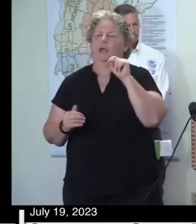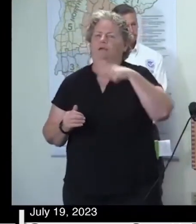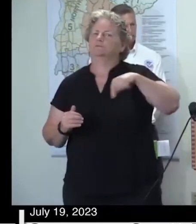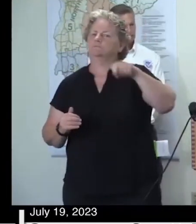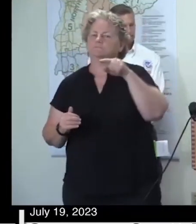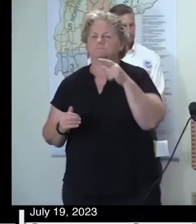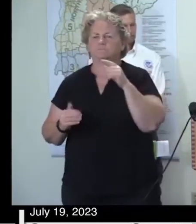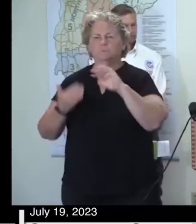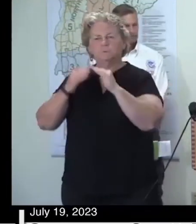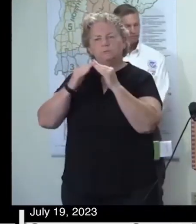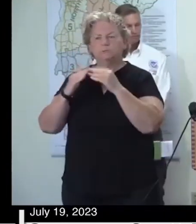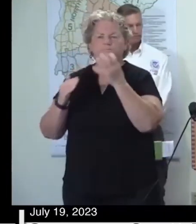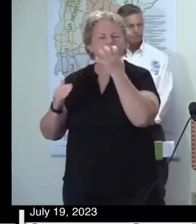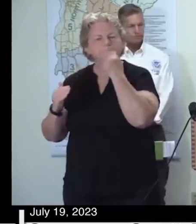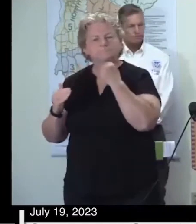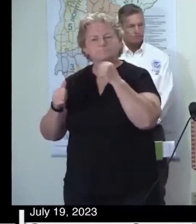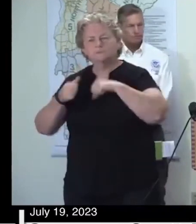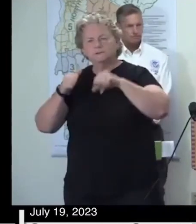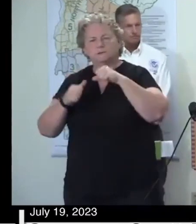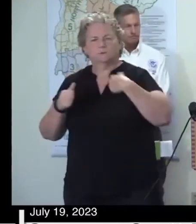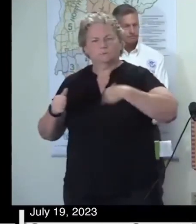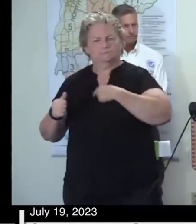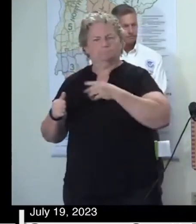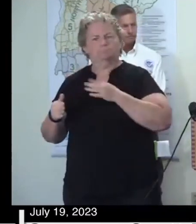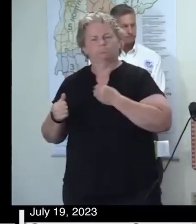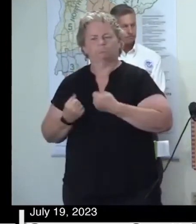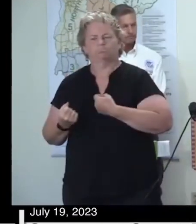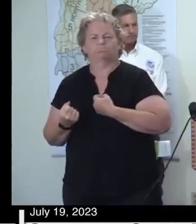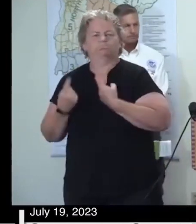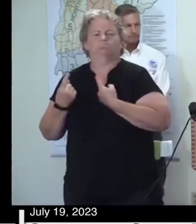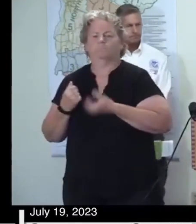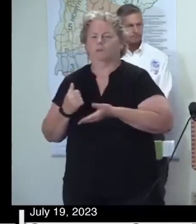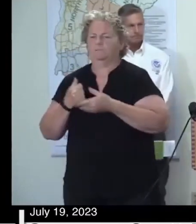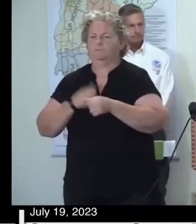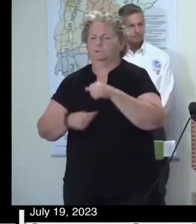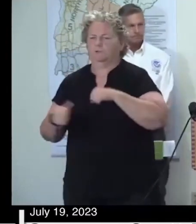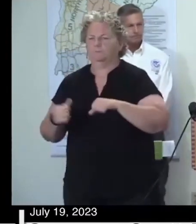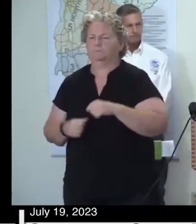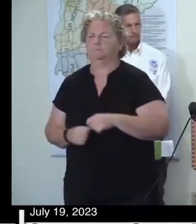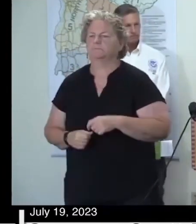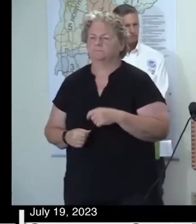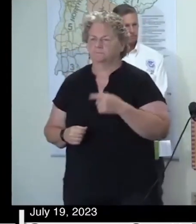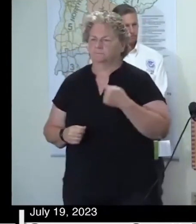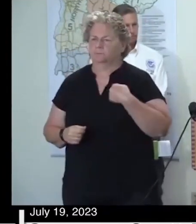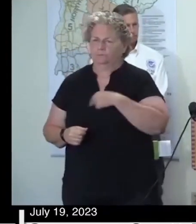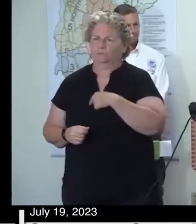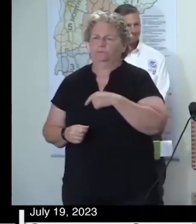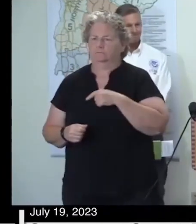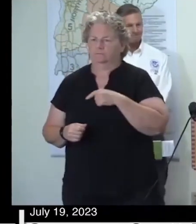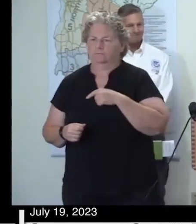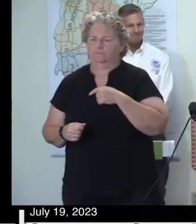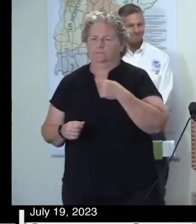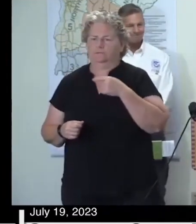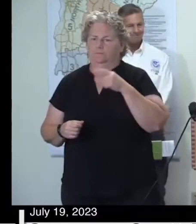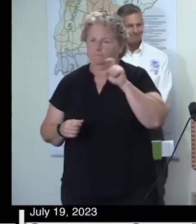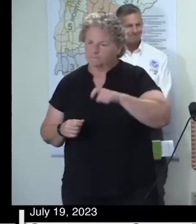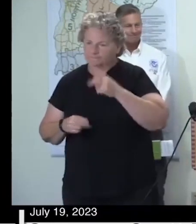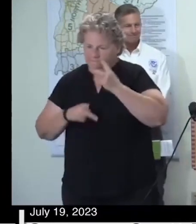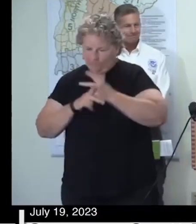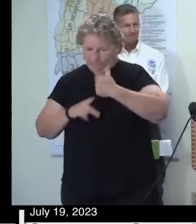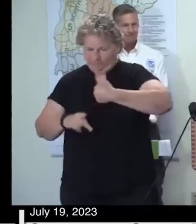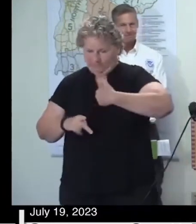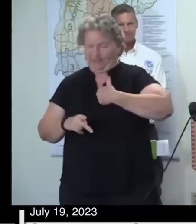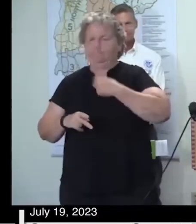commitment to taking care of ourselves and our neighbors. We are in this together. Thank you.